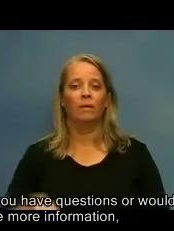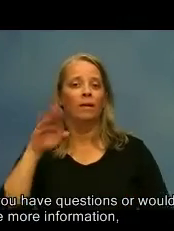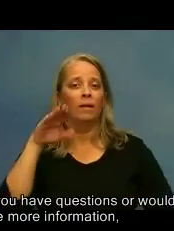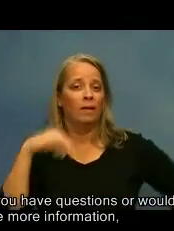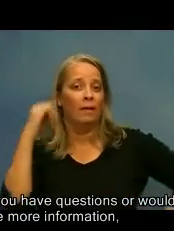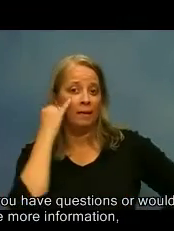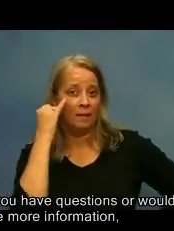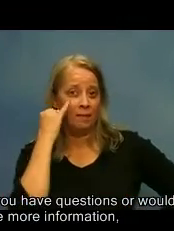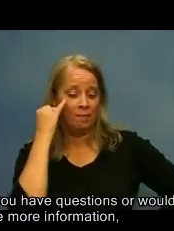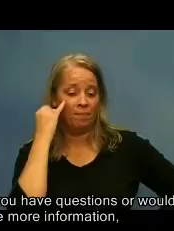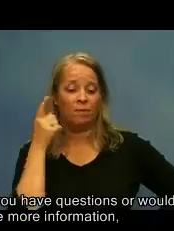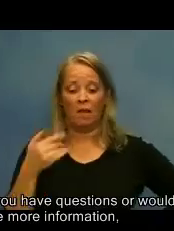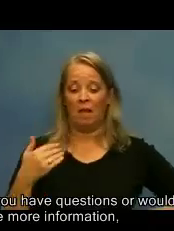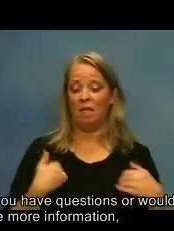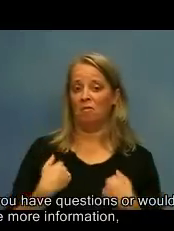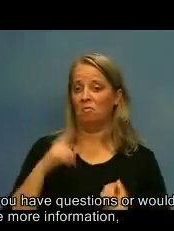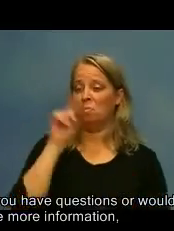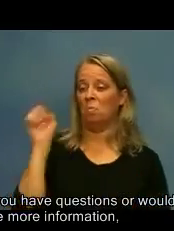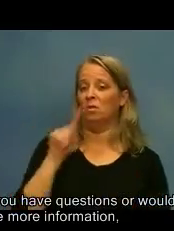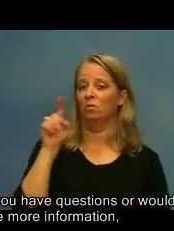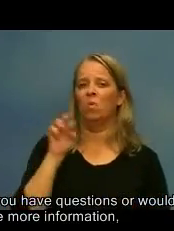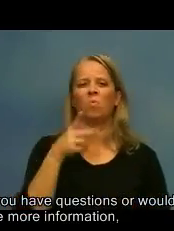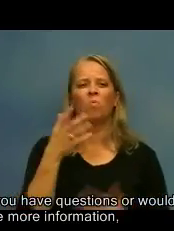If you have questions... Or would like more information...